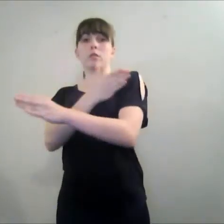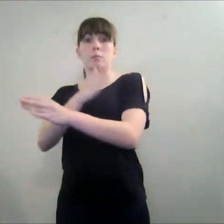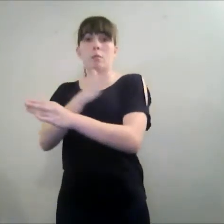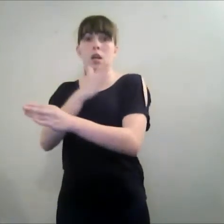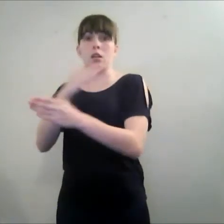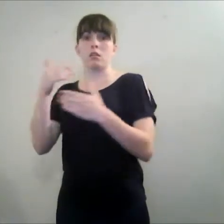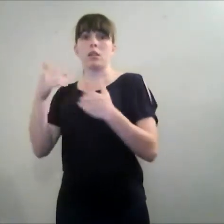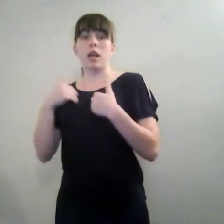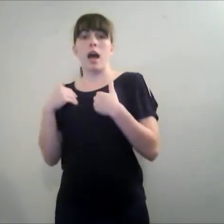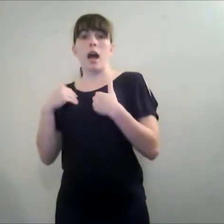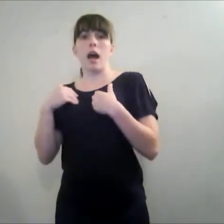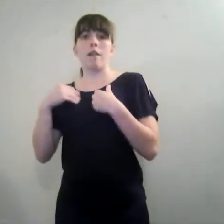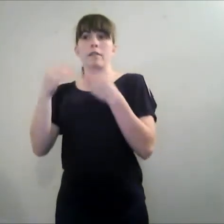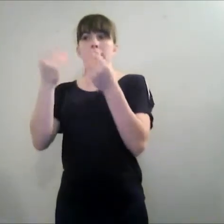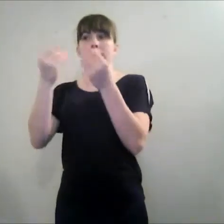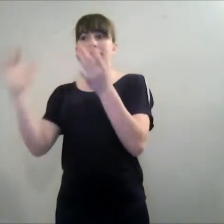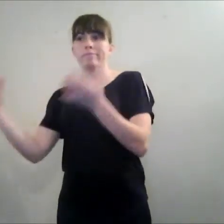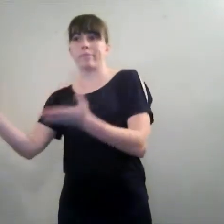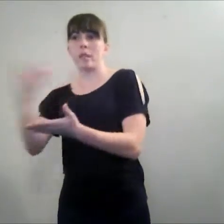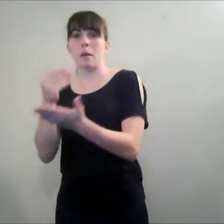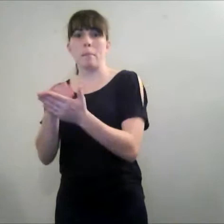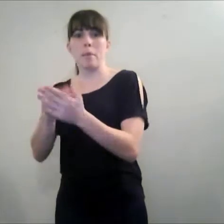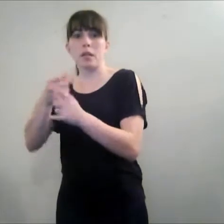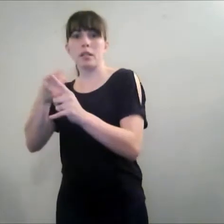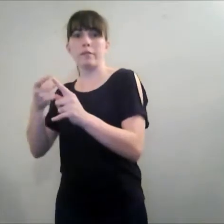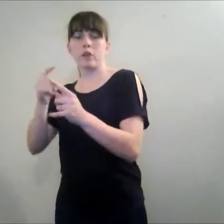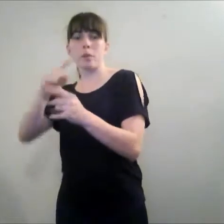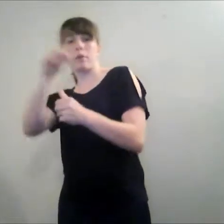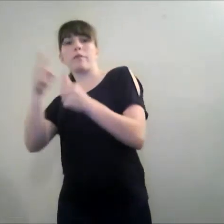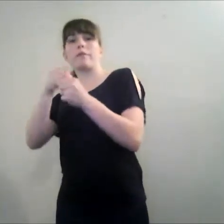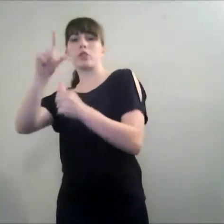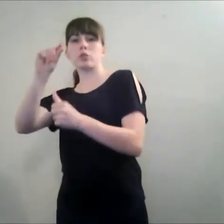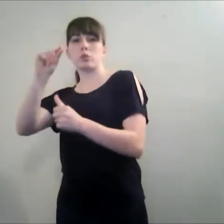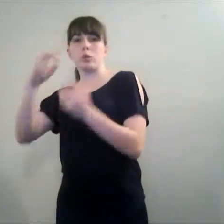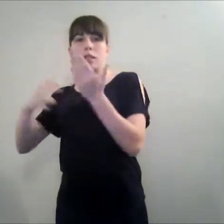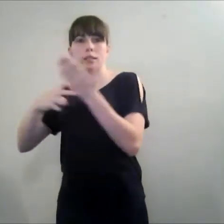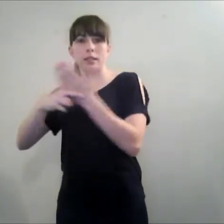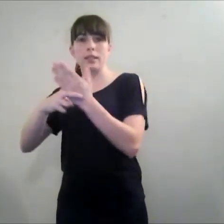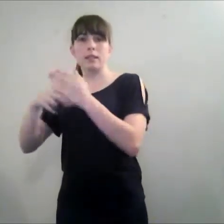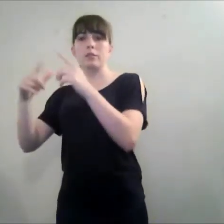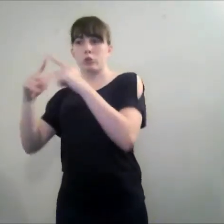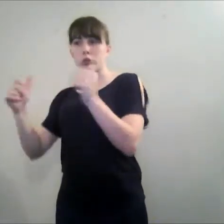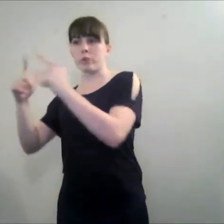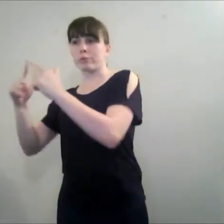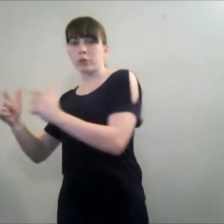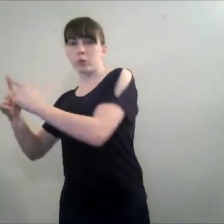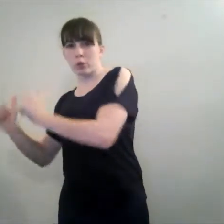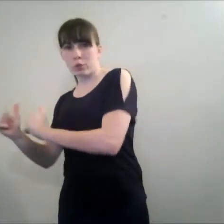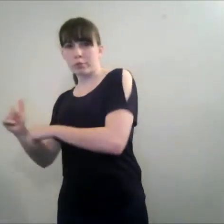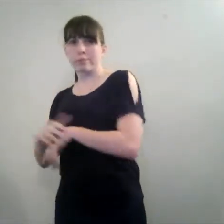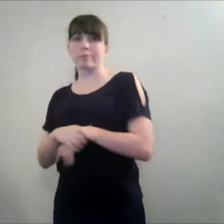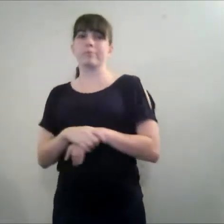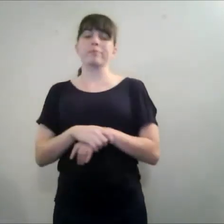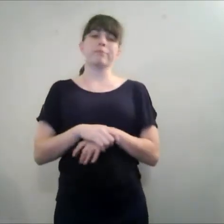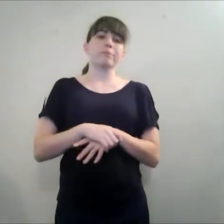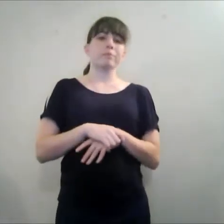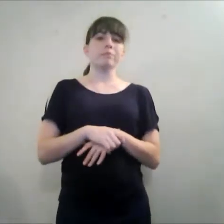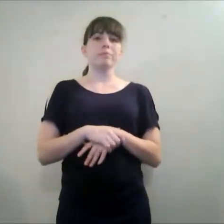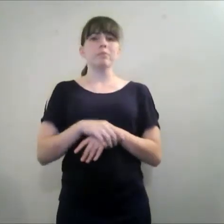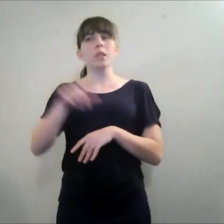from the first 20 tickets, then the next band gets the next 20, and so on. And I thought they were bottom of the menu, they were like fifth. I thought they'd have no chance. He